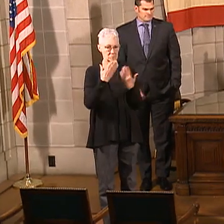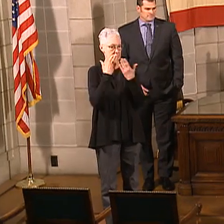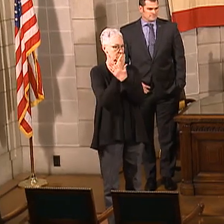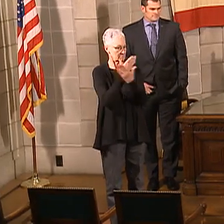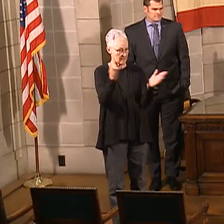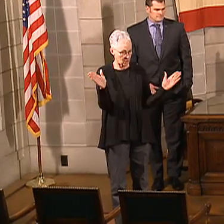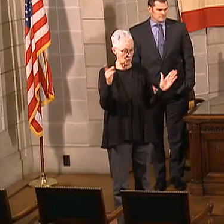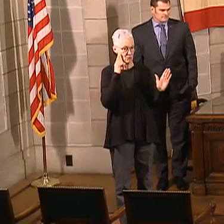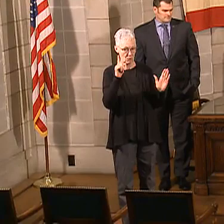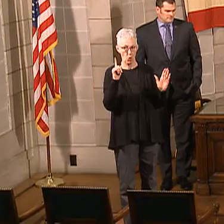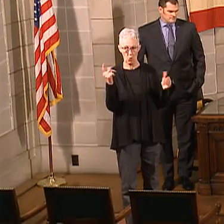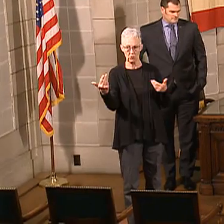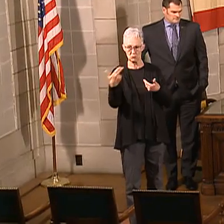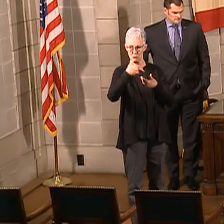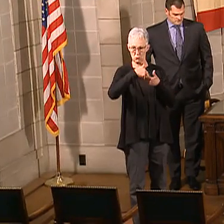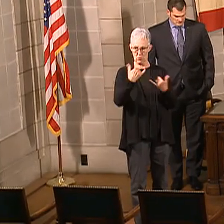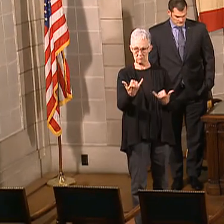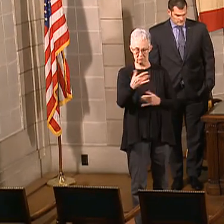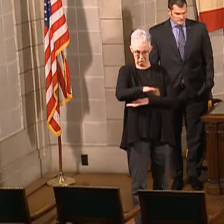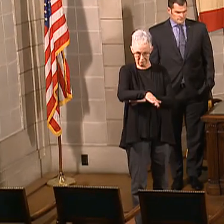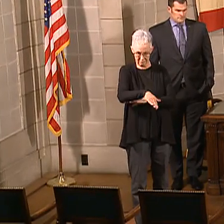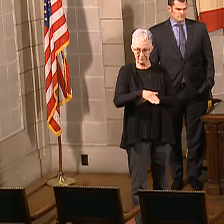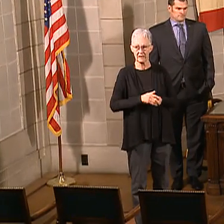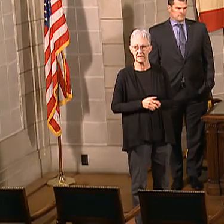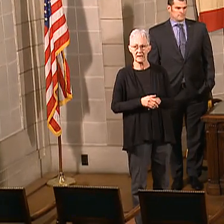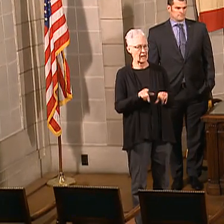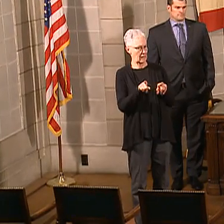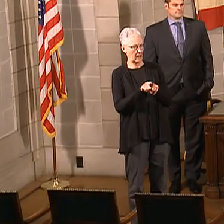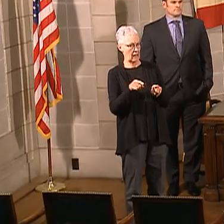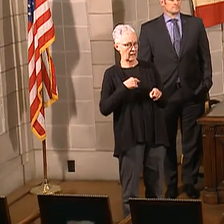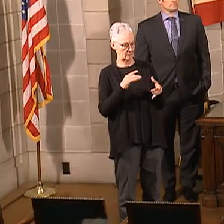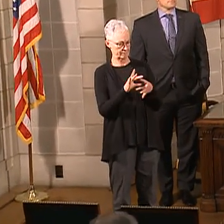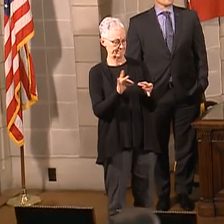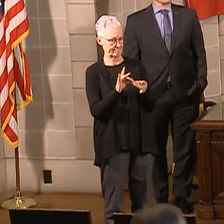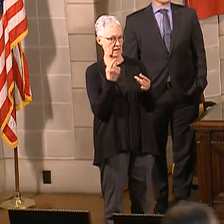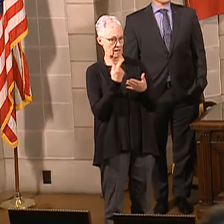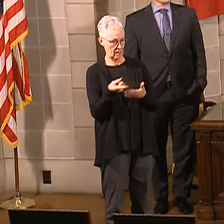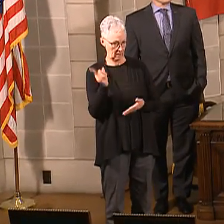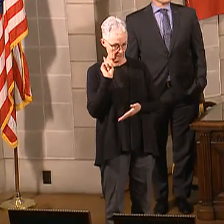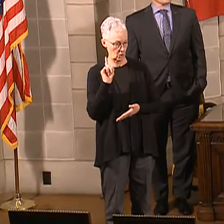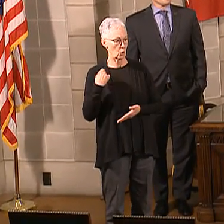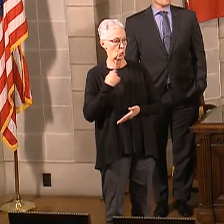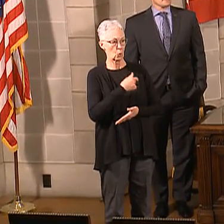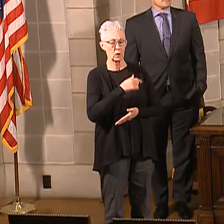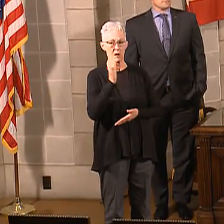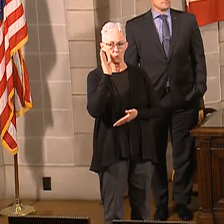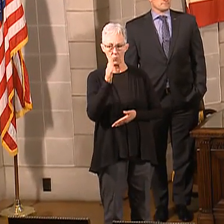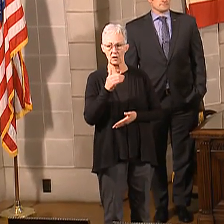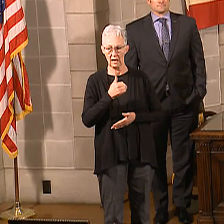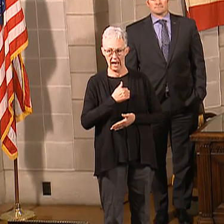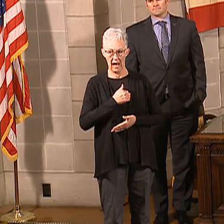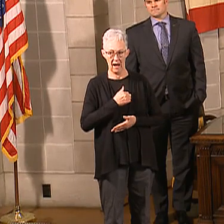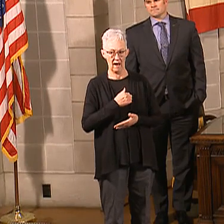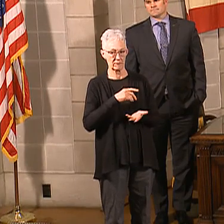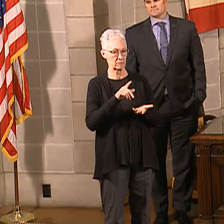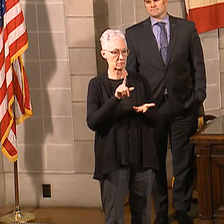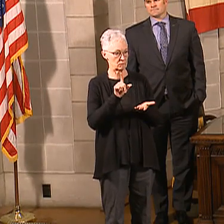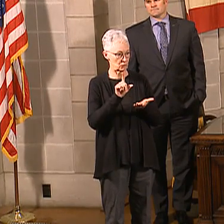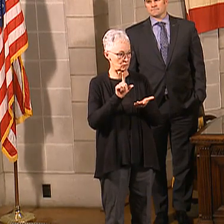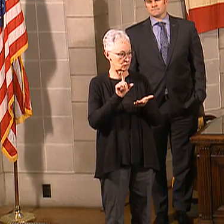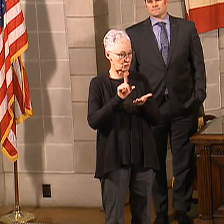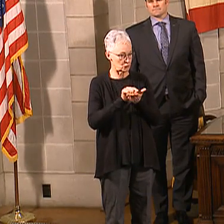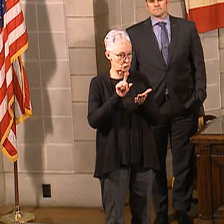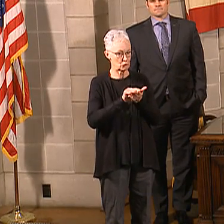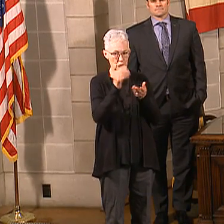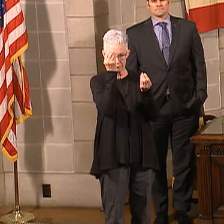for joining us. As I mentioned last week in my press conference, we will be going to weekday press conferences every weekday at